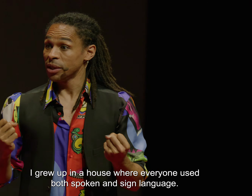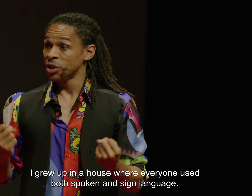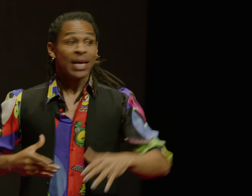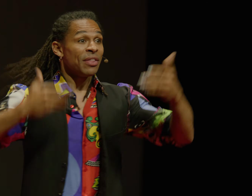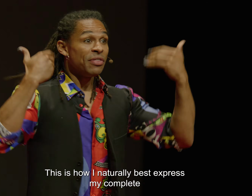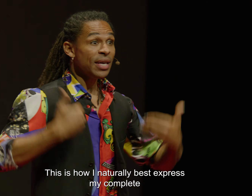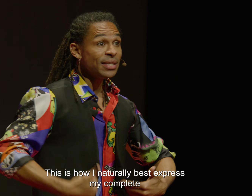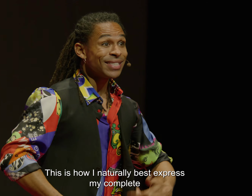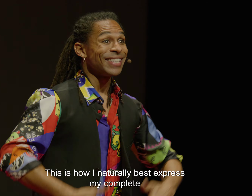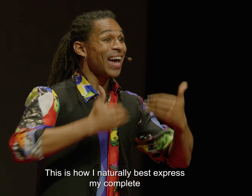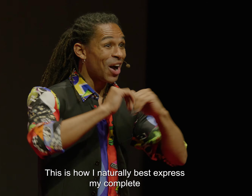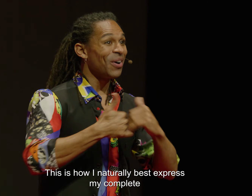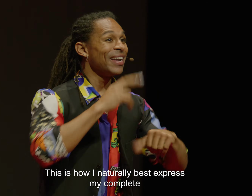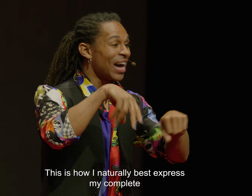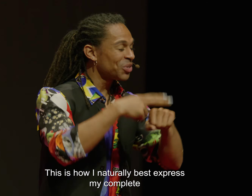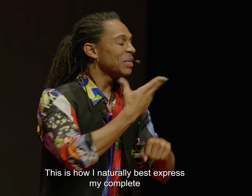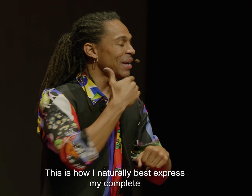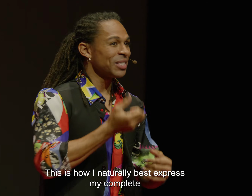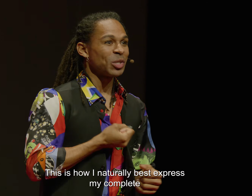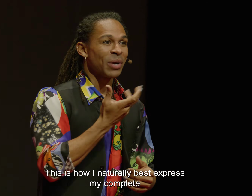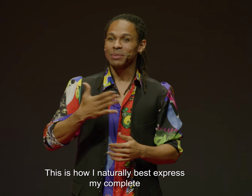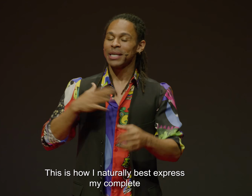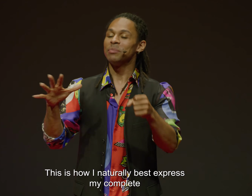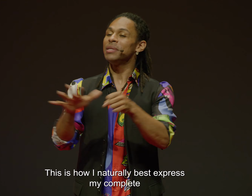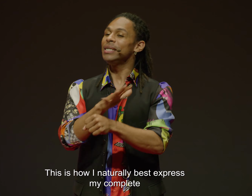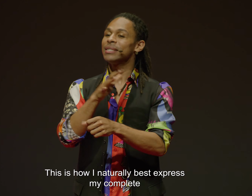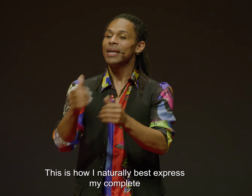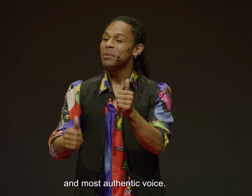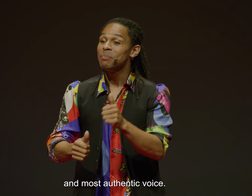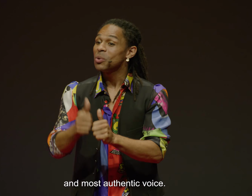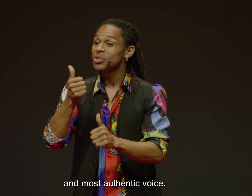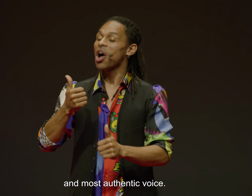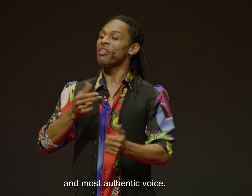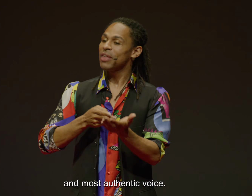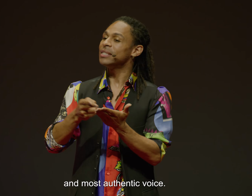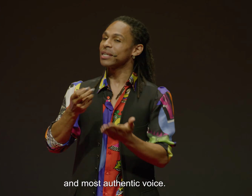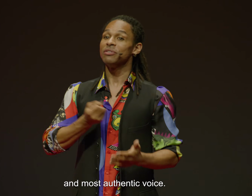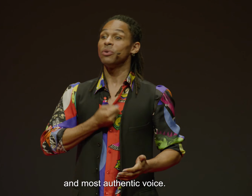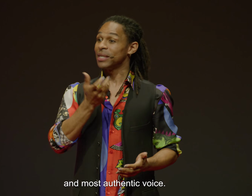language, this is how I naturally best express my complete and most authentic